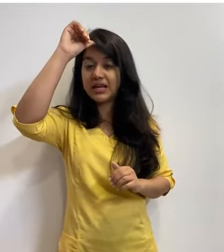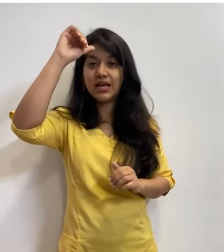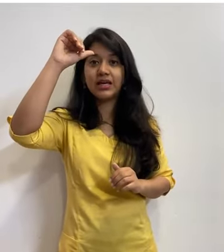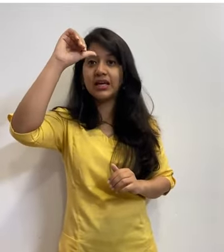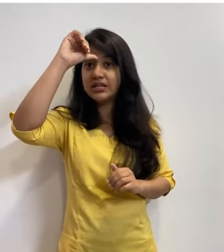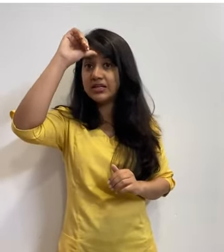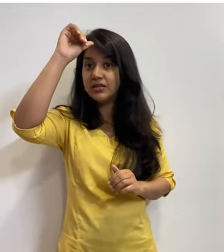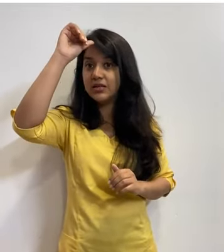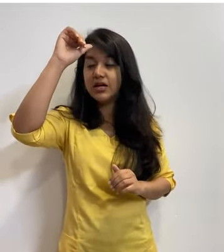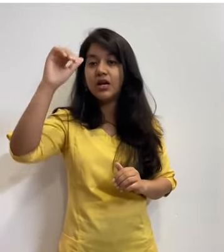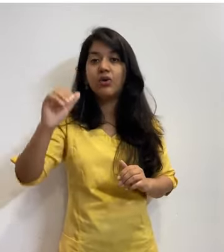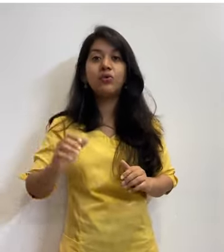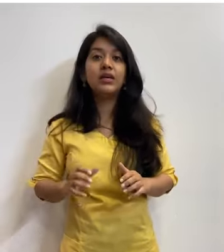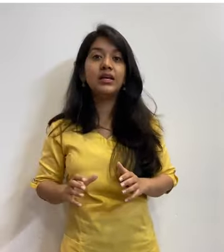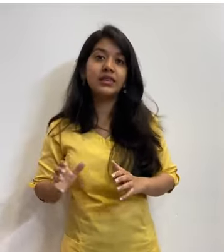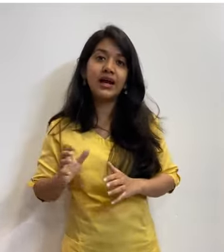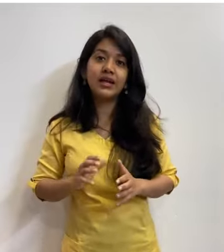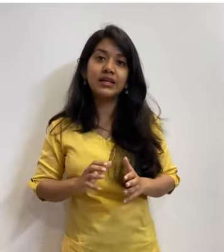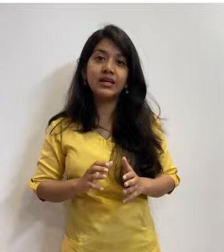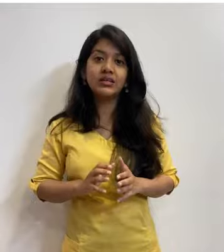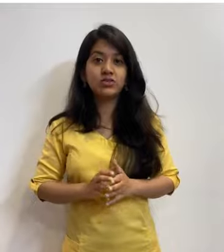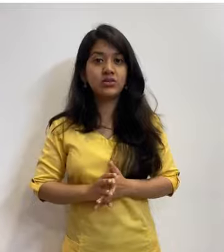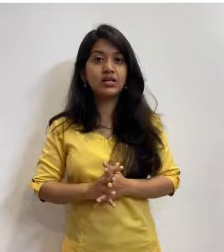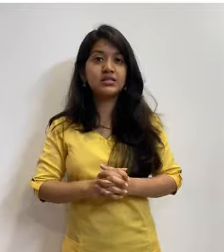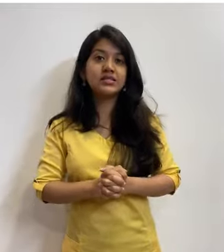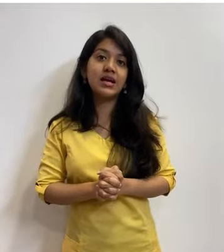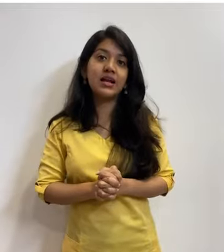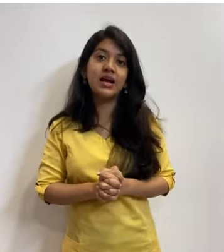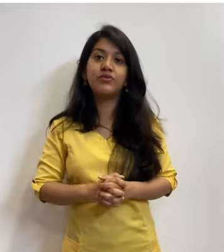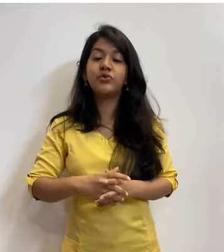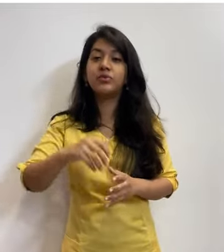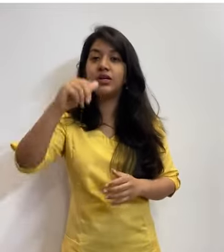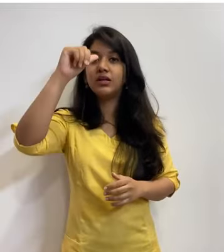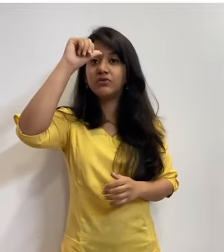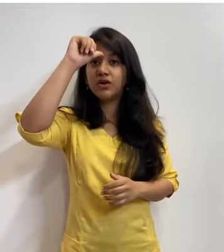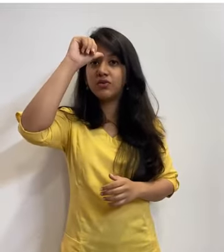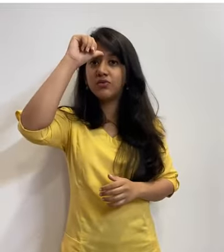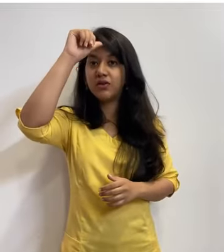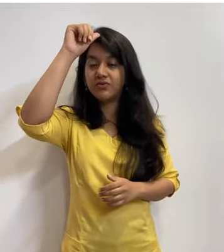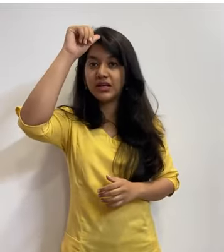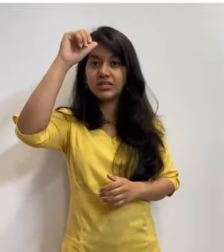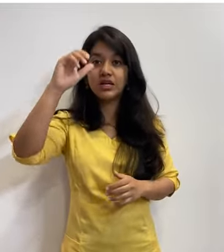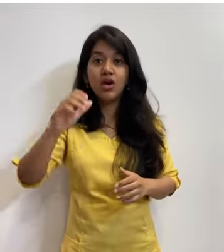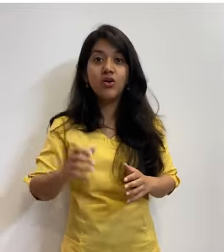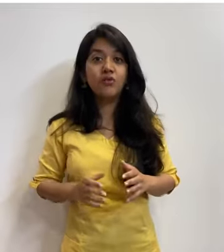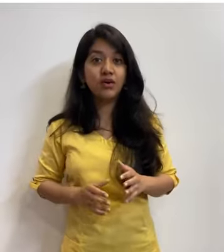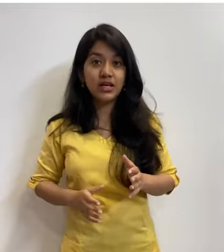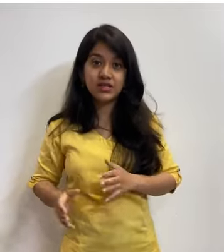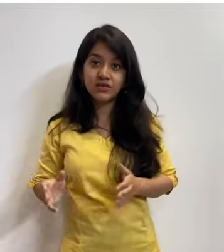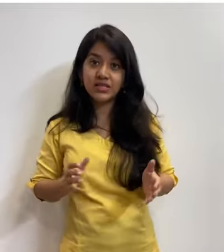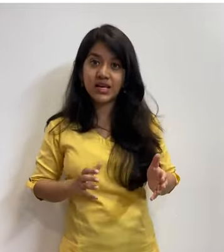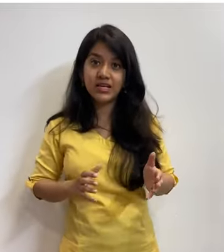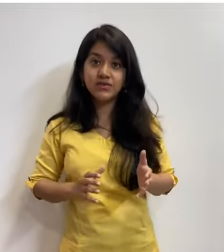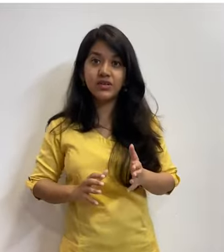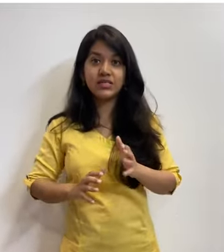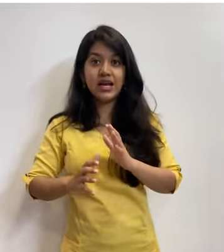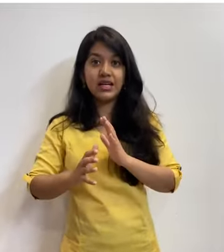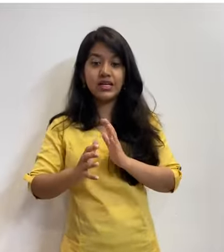like Indian. Only in that case does the sign have to be in front of our face. For rest of the signs, we sign in